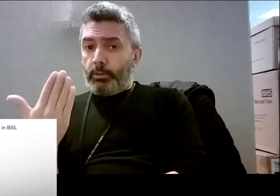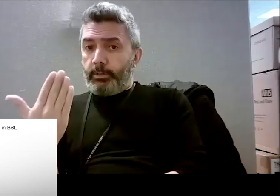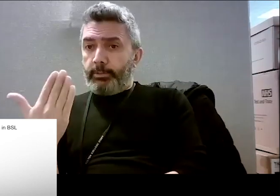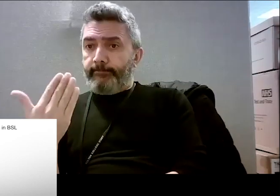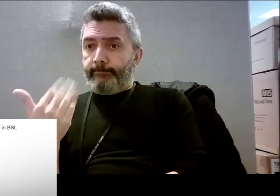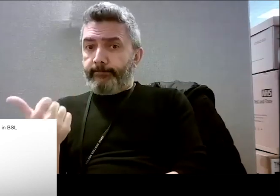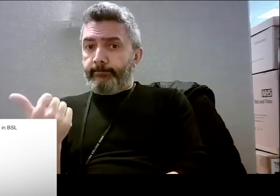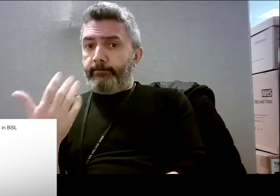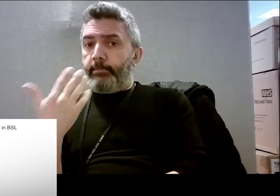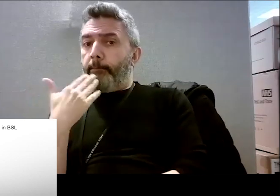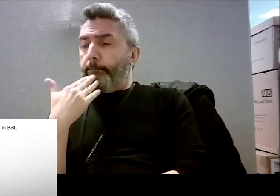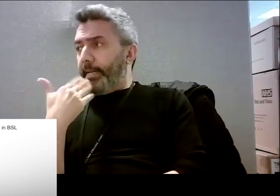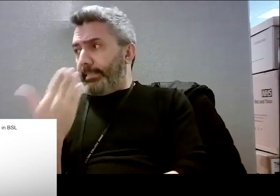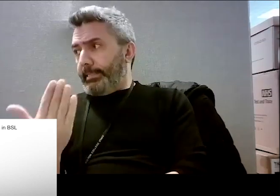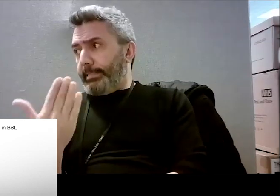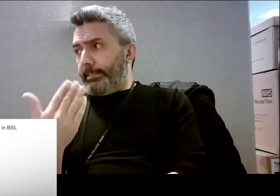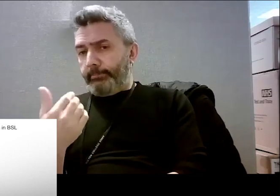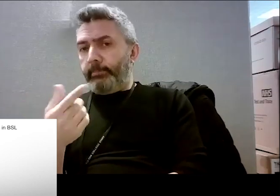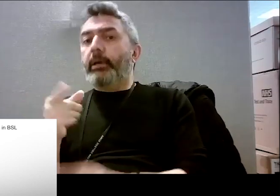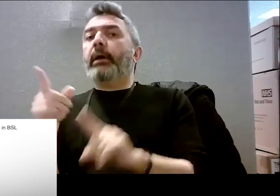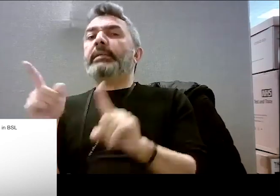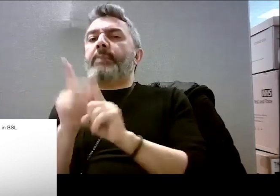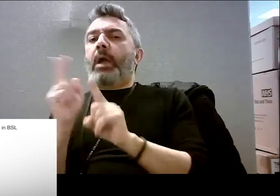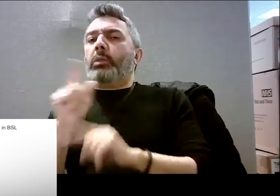Thank you. And please.